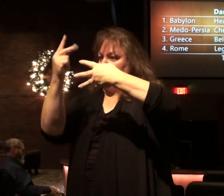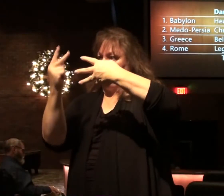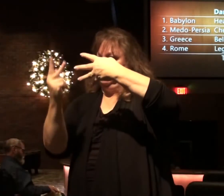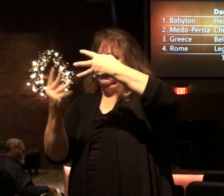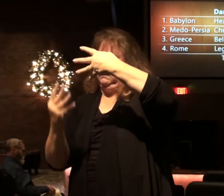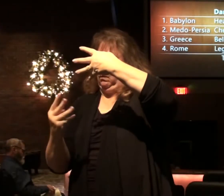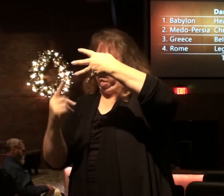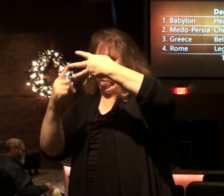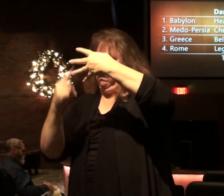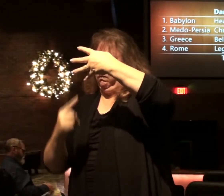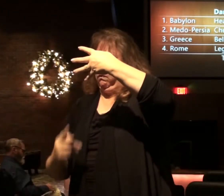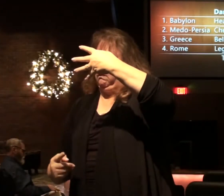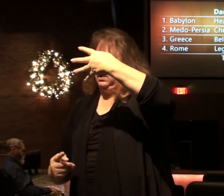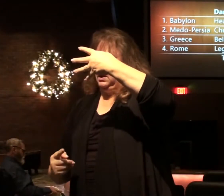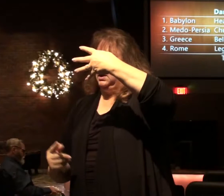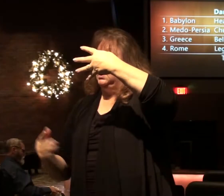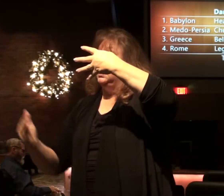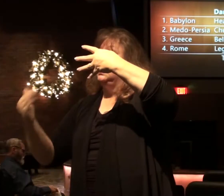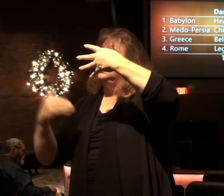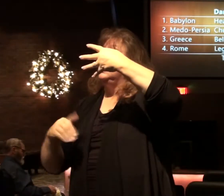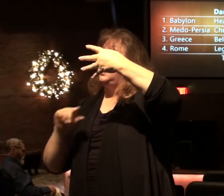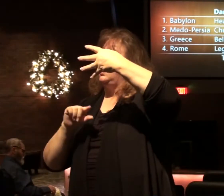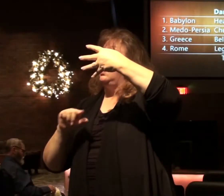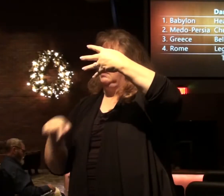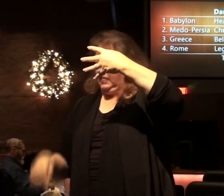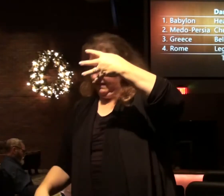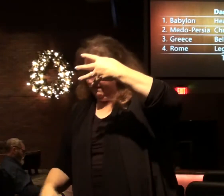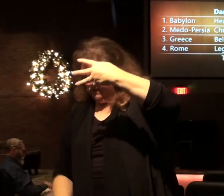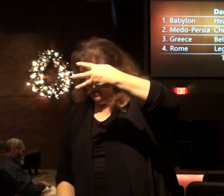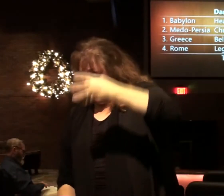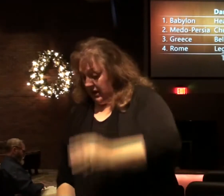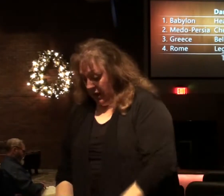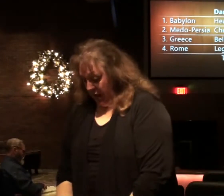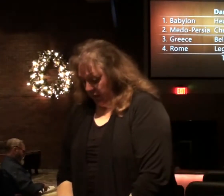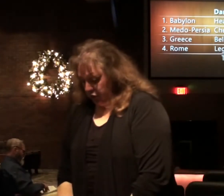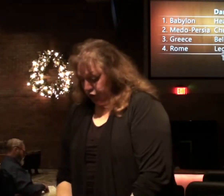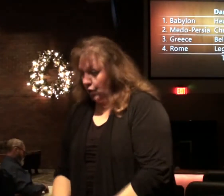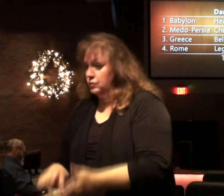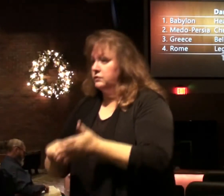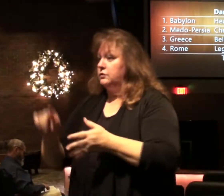Daniel 2, you come down to the feet and the toes in verse